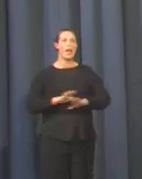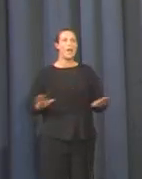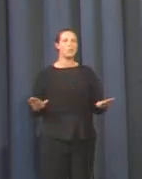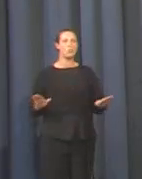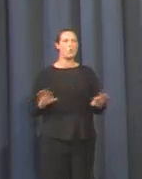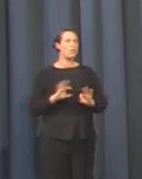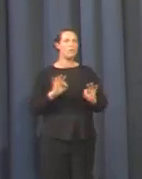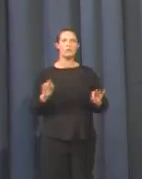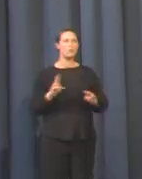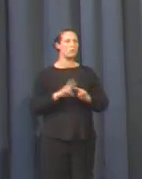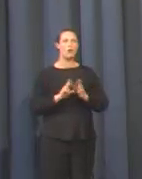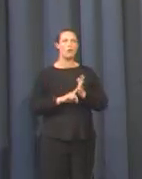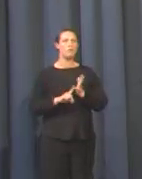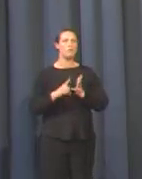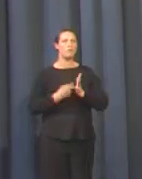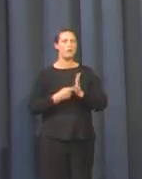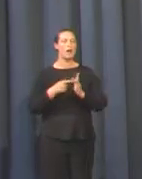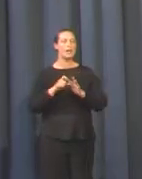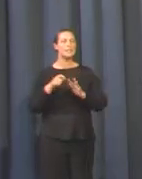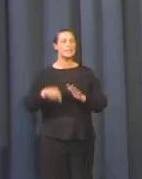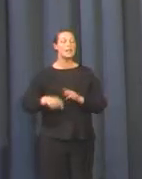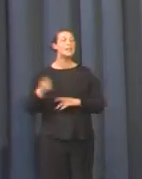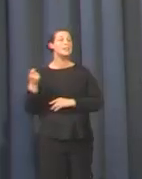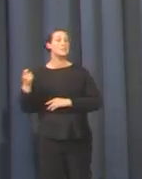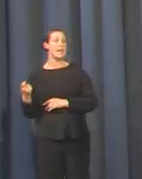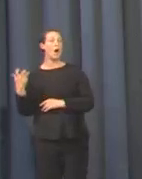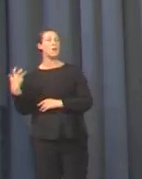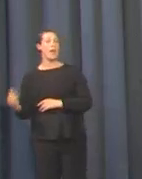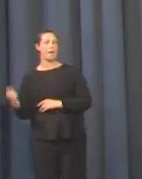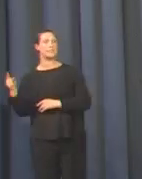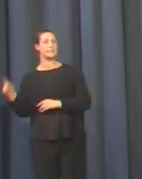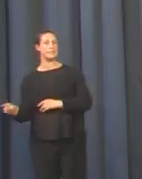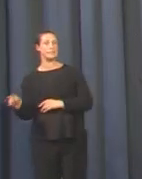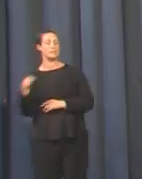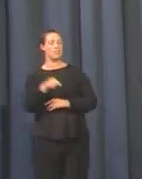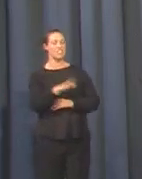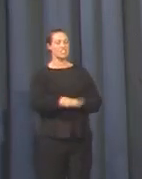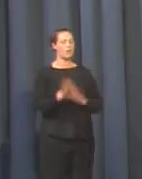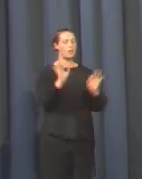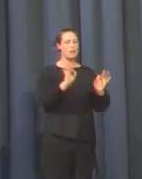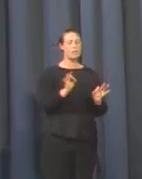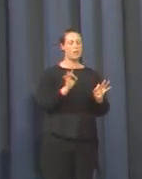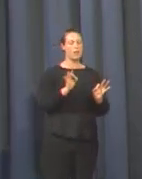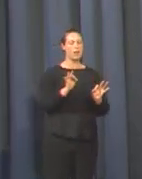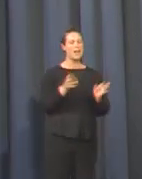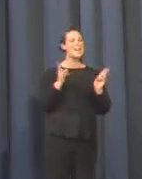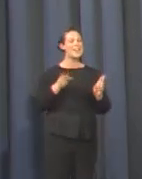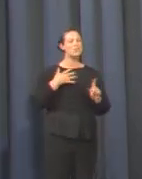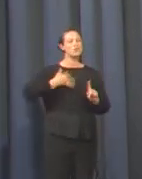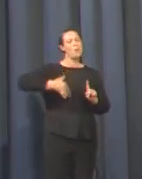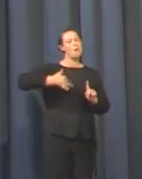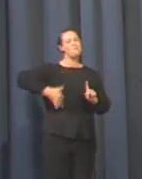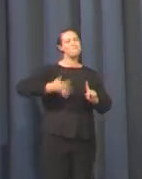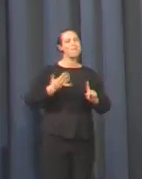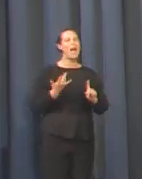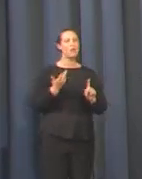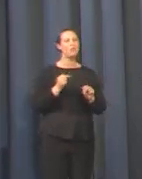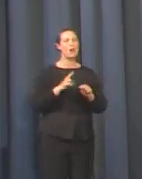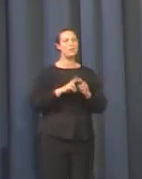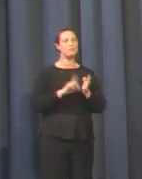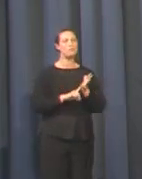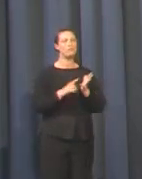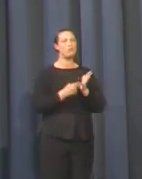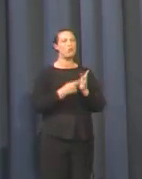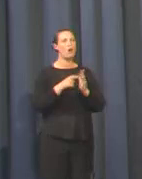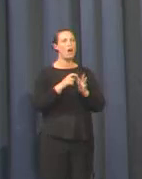supply. We do within tap. The naturally occurring background levels of fluoride in the rock and